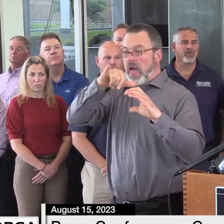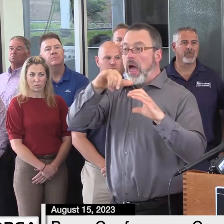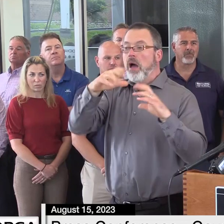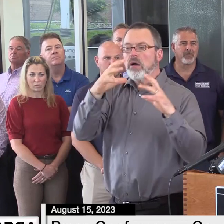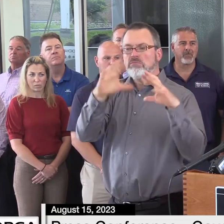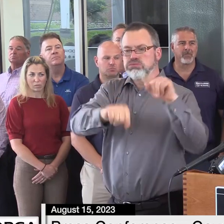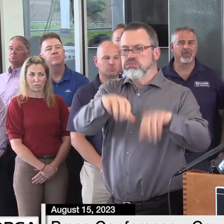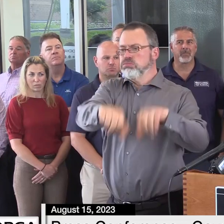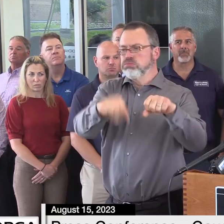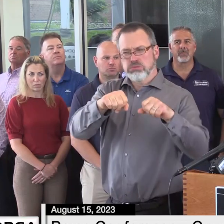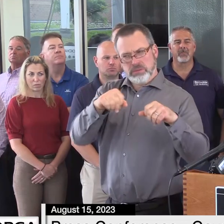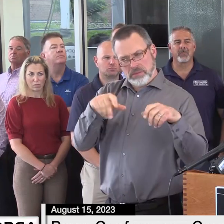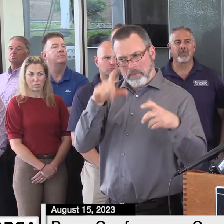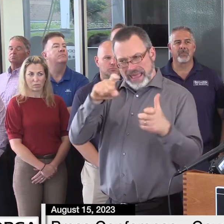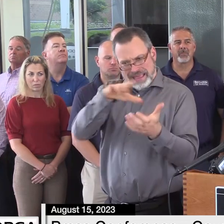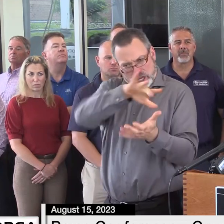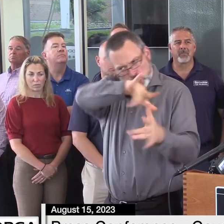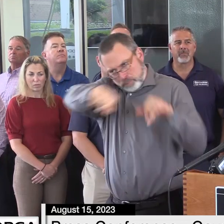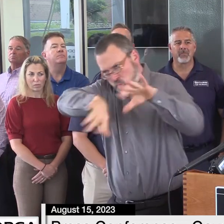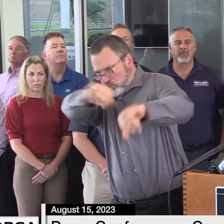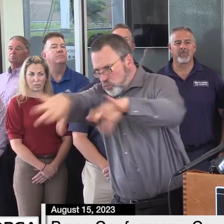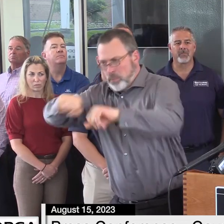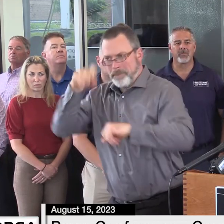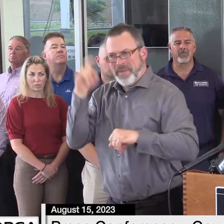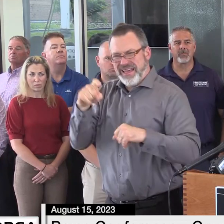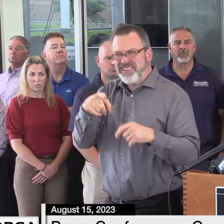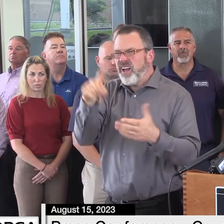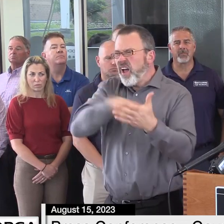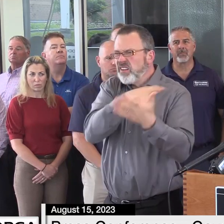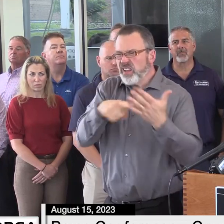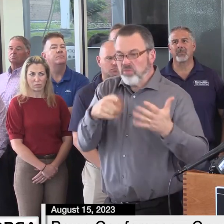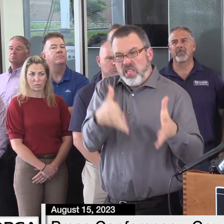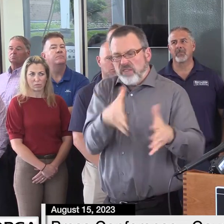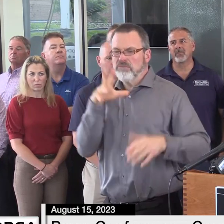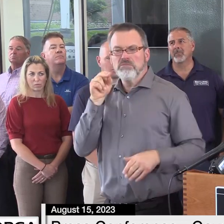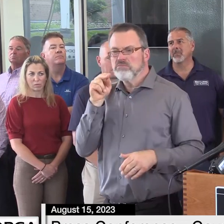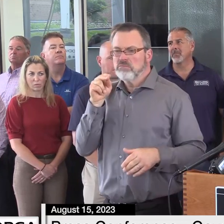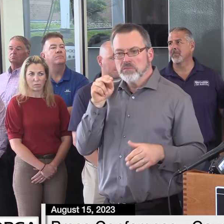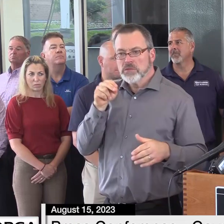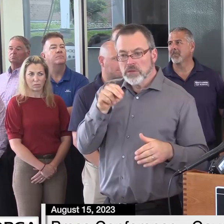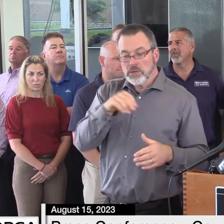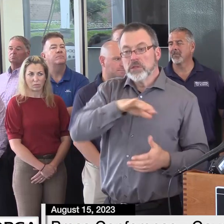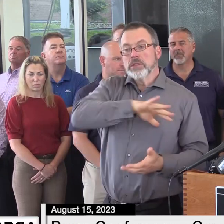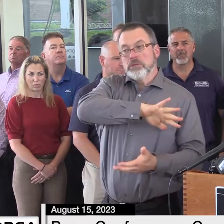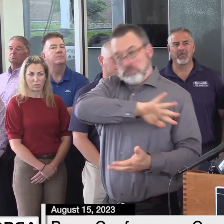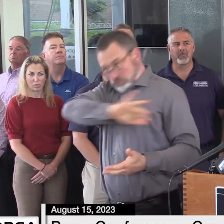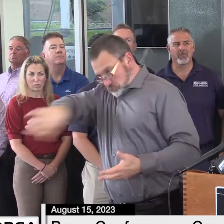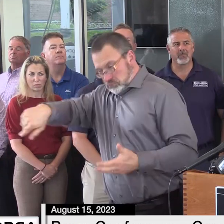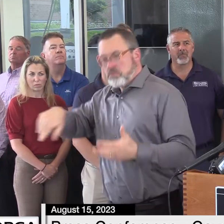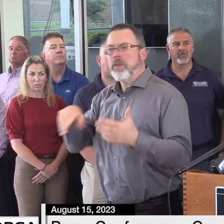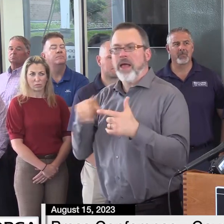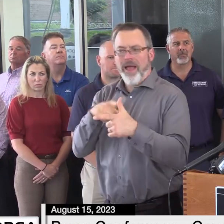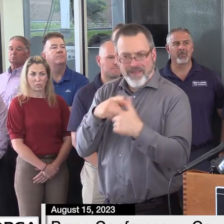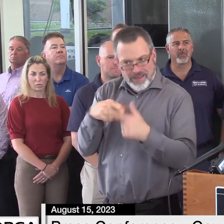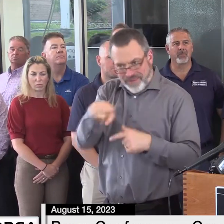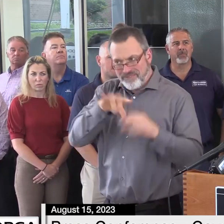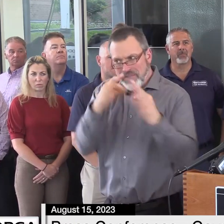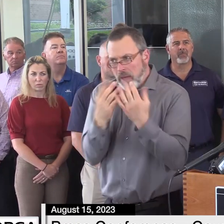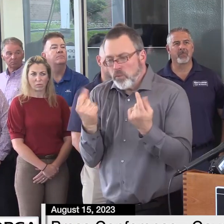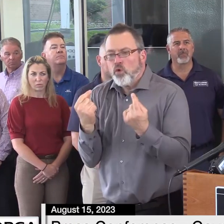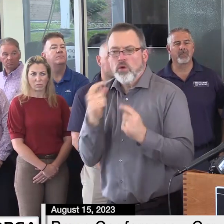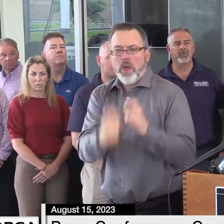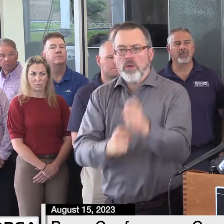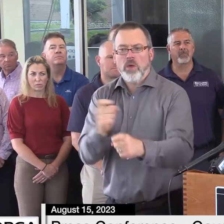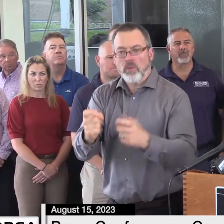first out of the $100,000, and then from there, there'll be other grants available. Same with the cleanup day of